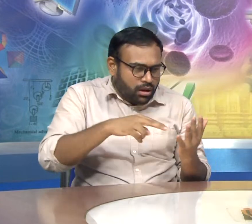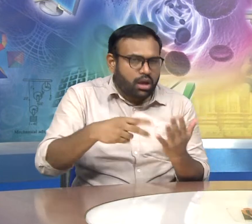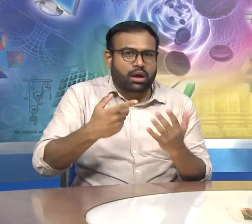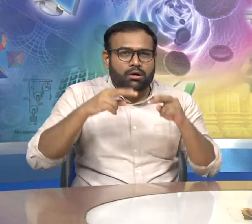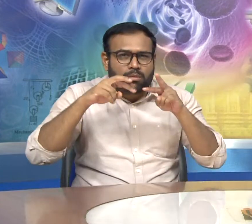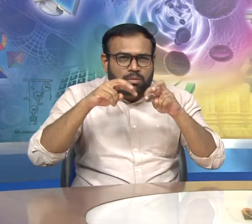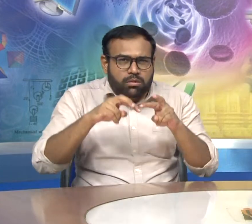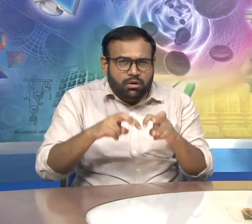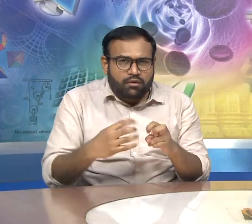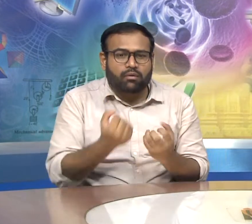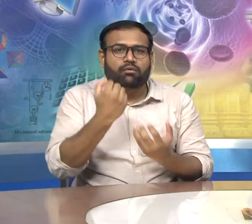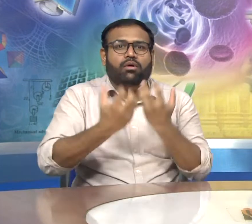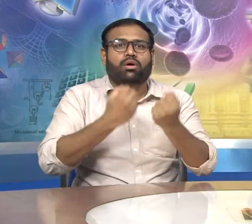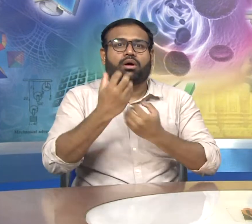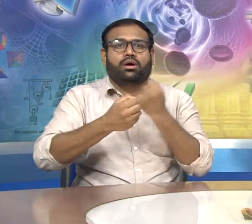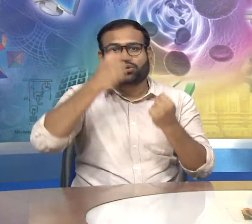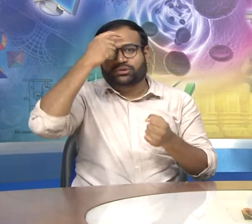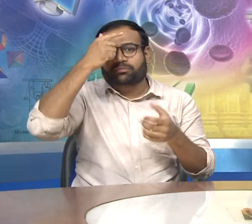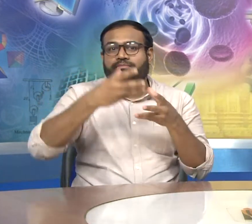any research problem.